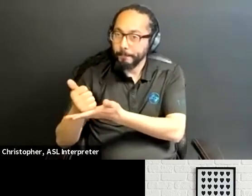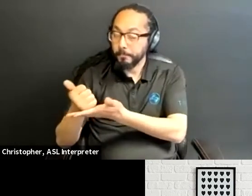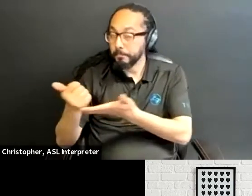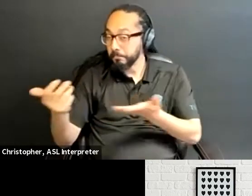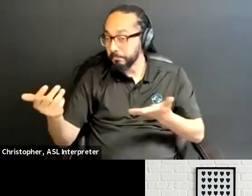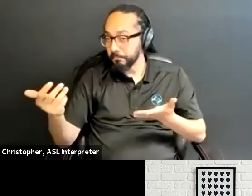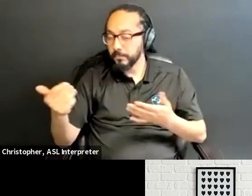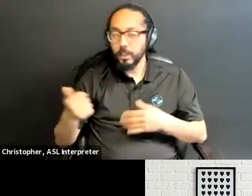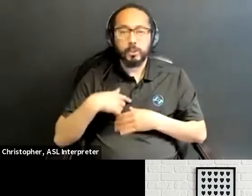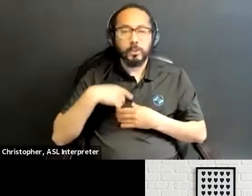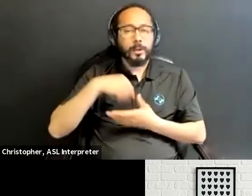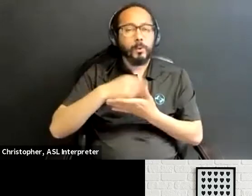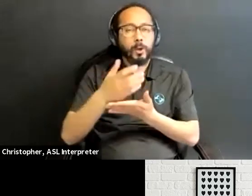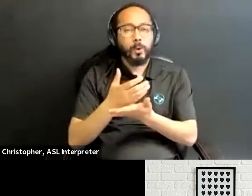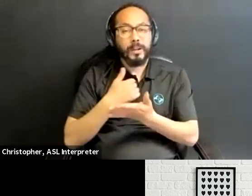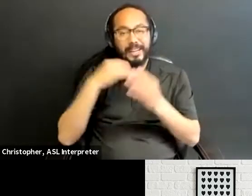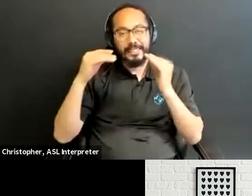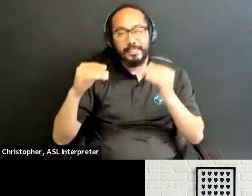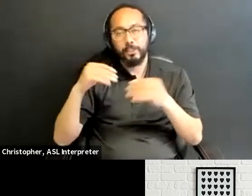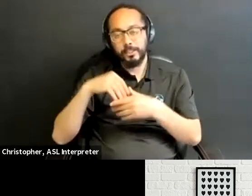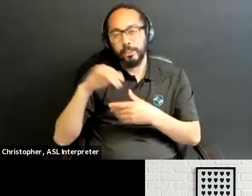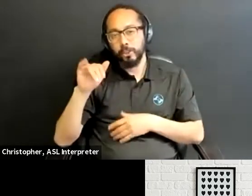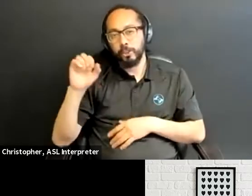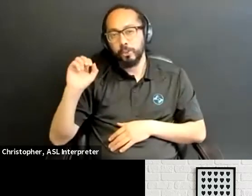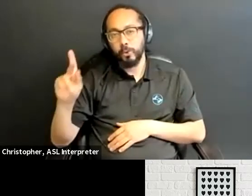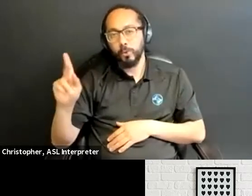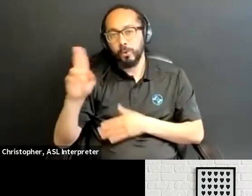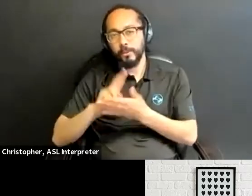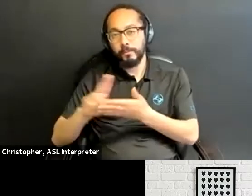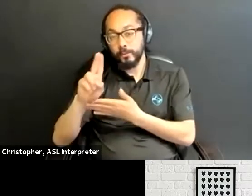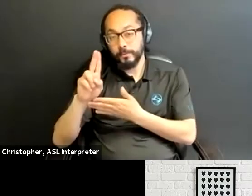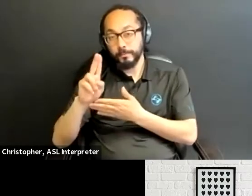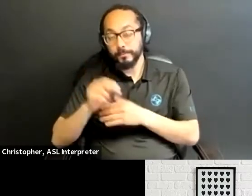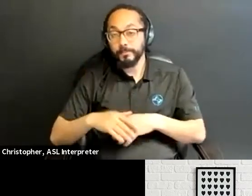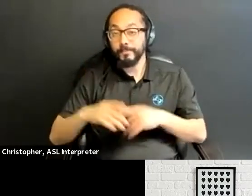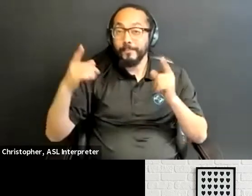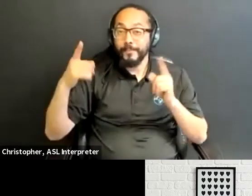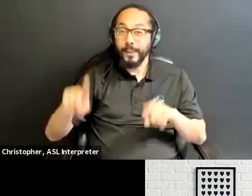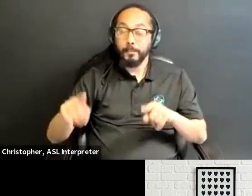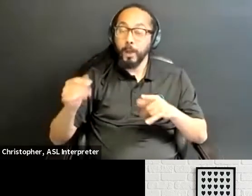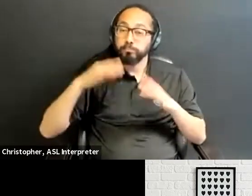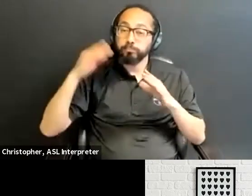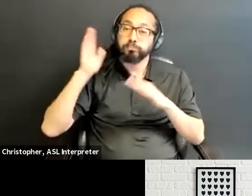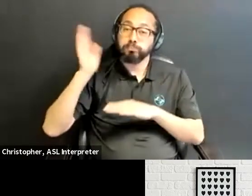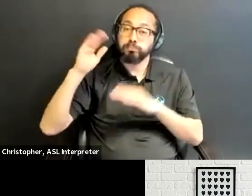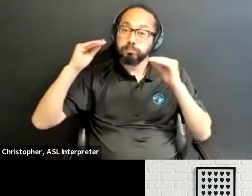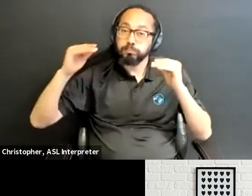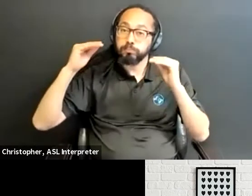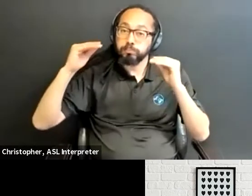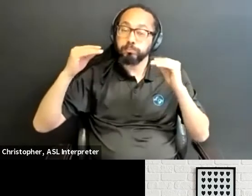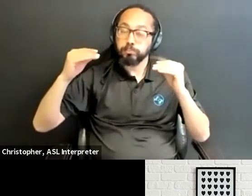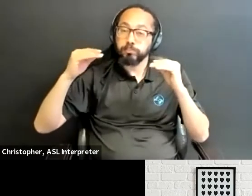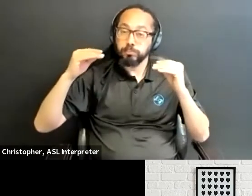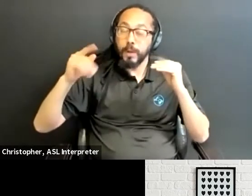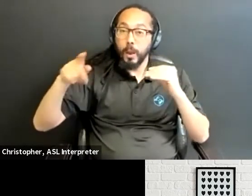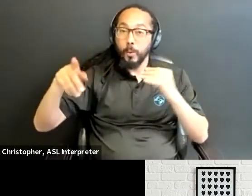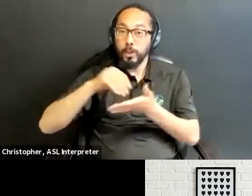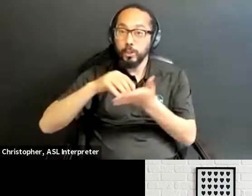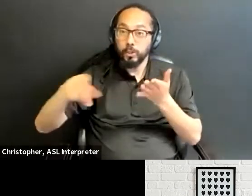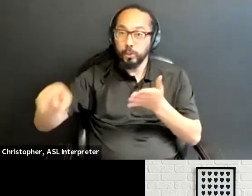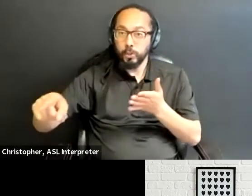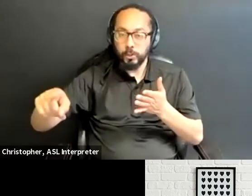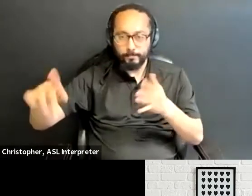I teach at York University. And one of the grad students there did her whole master's sort of thesis on looking